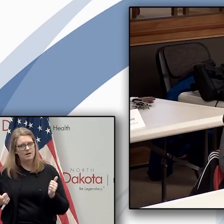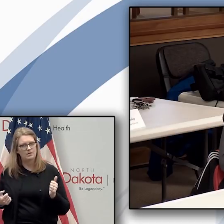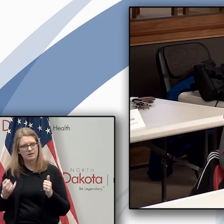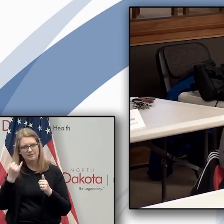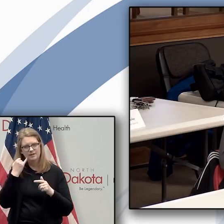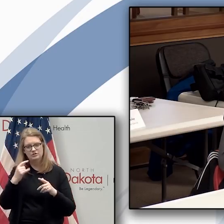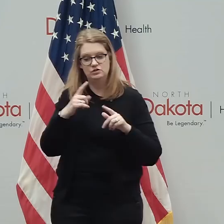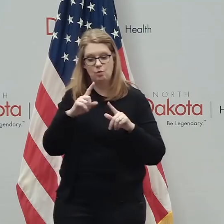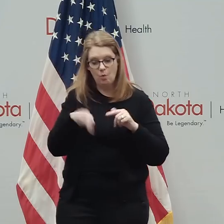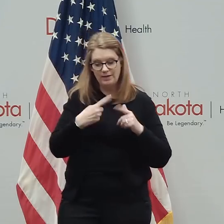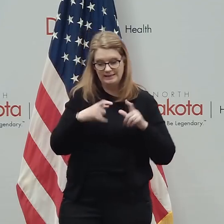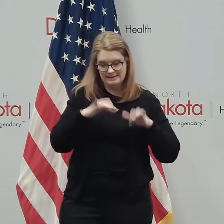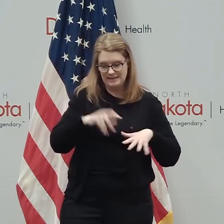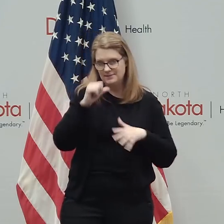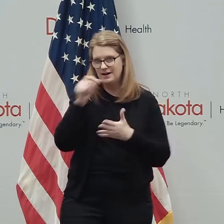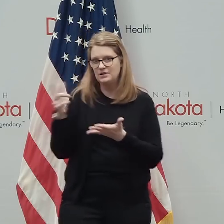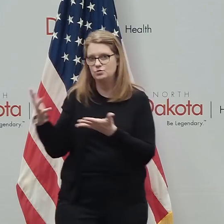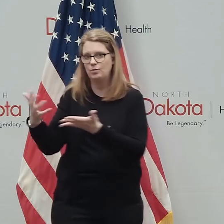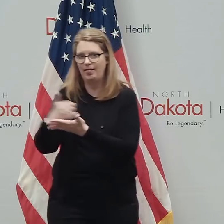have? Well,